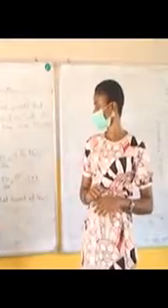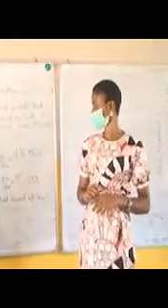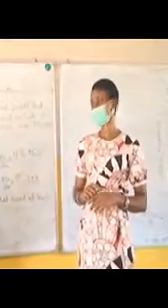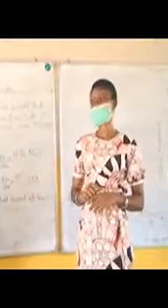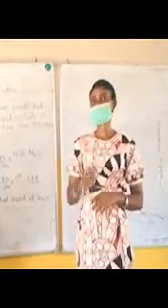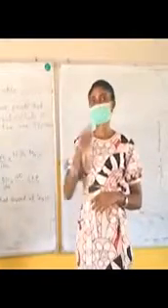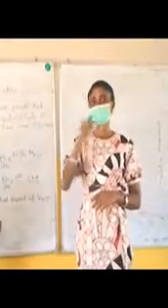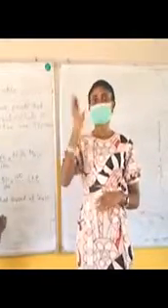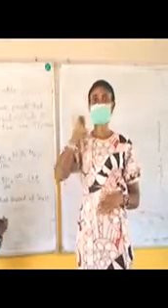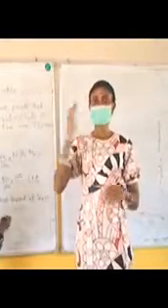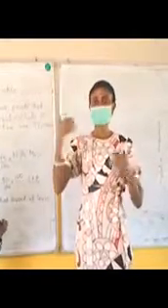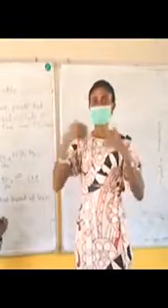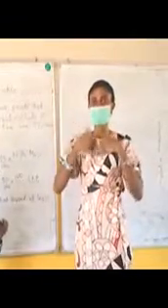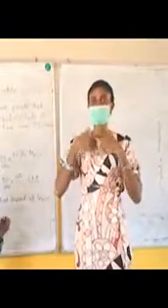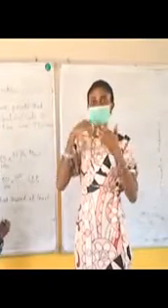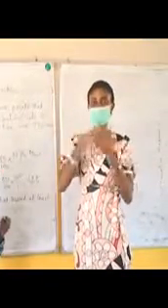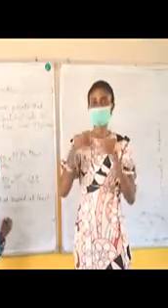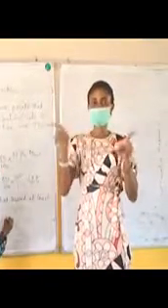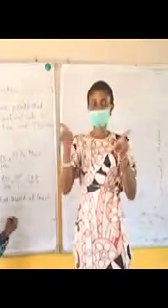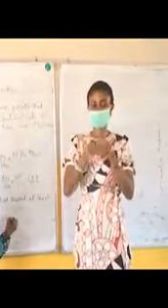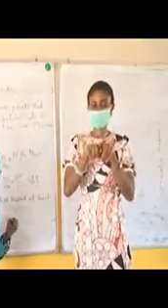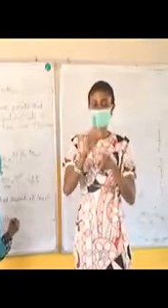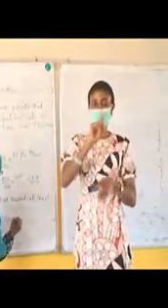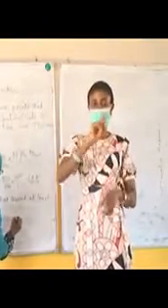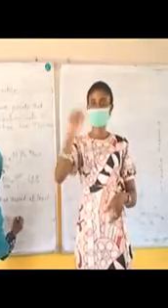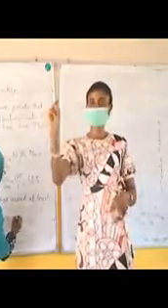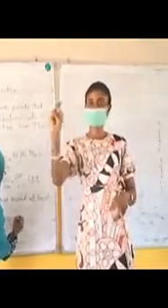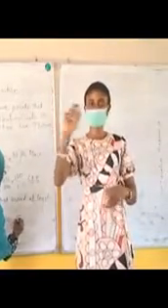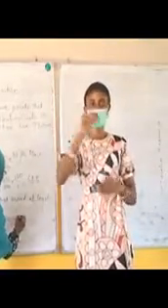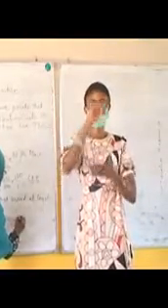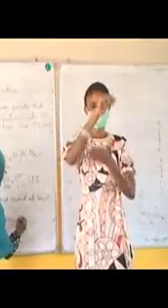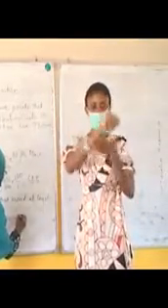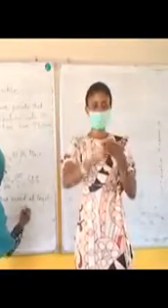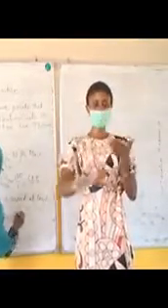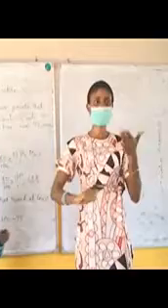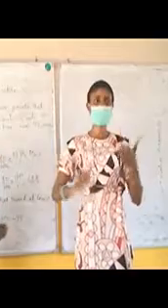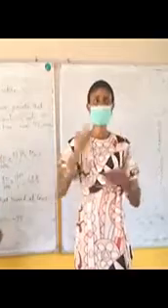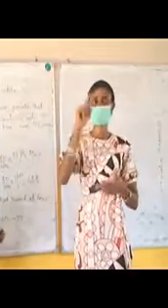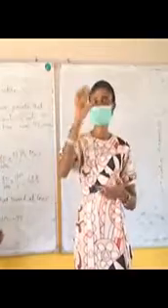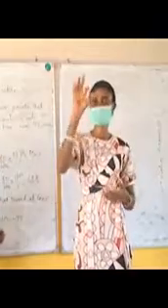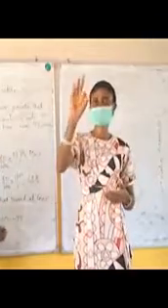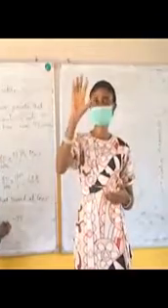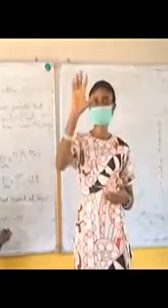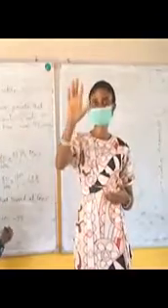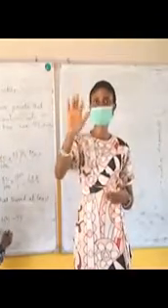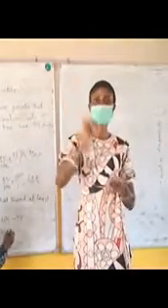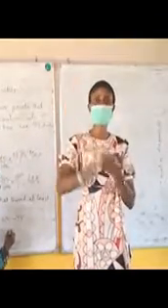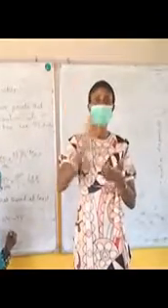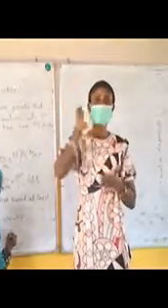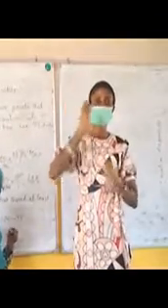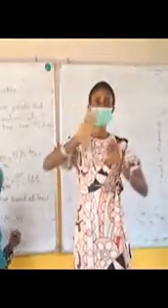you are going to have it as 100 minus 95. So that will give